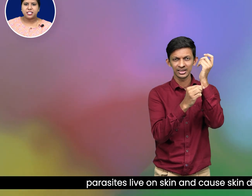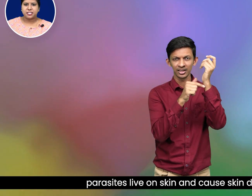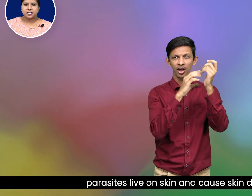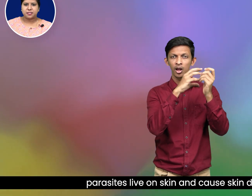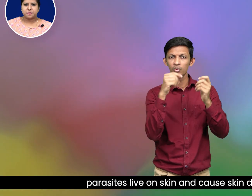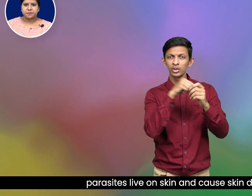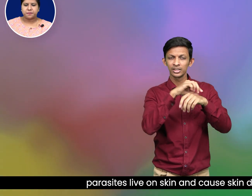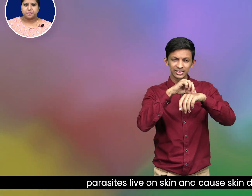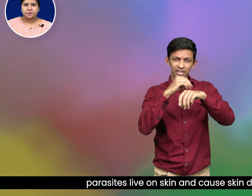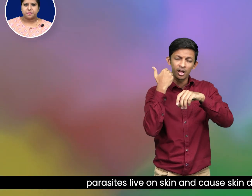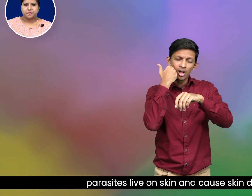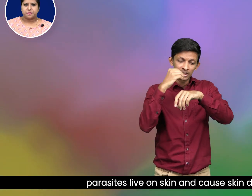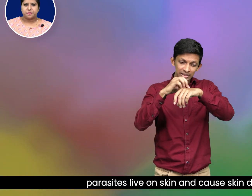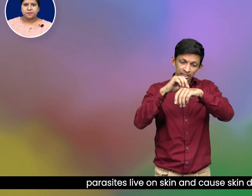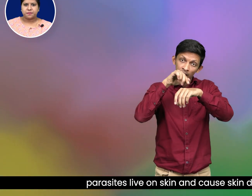skin diseases.